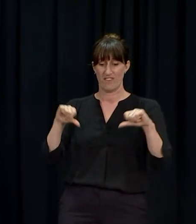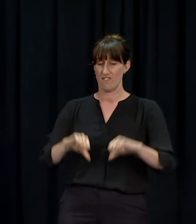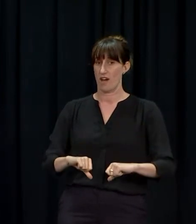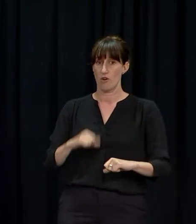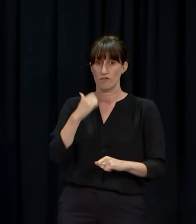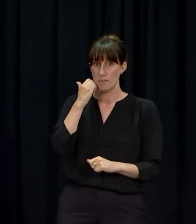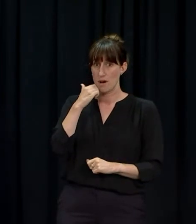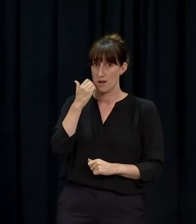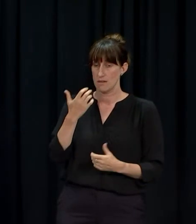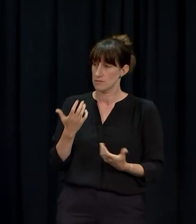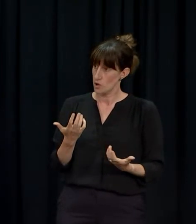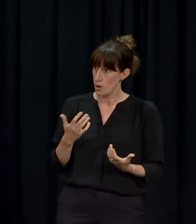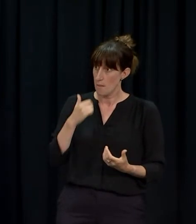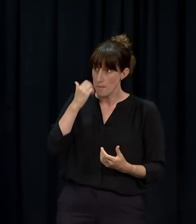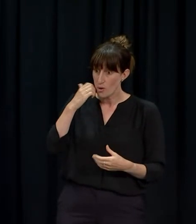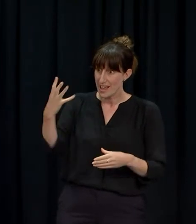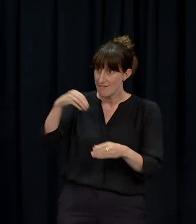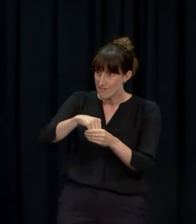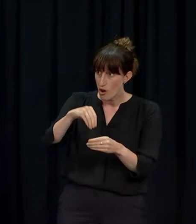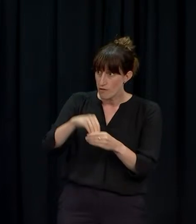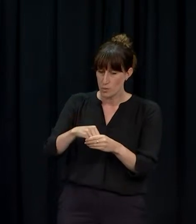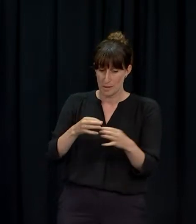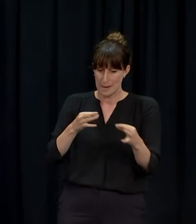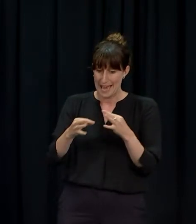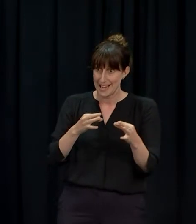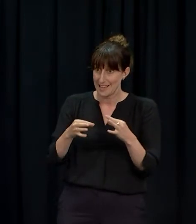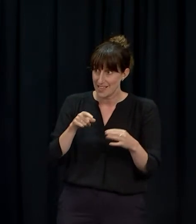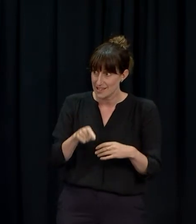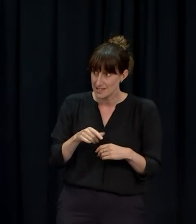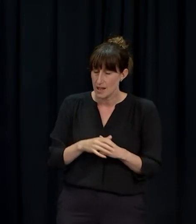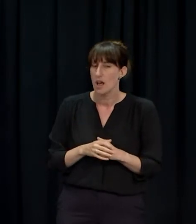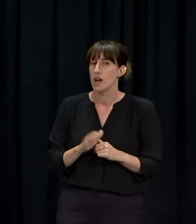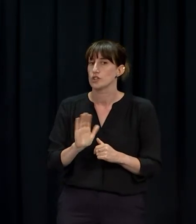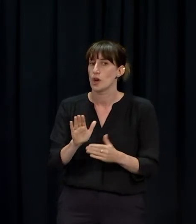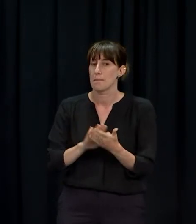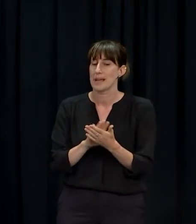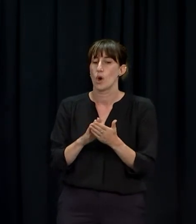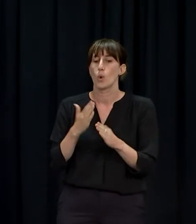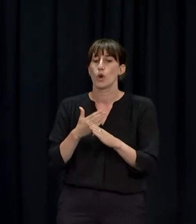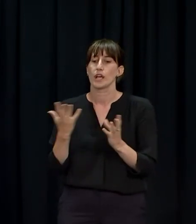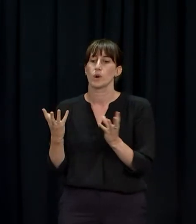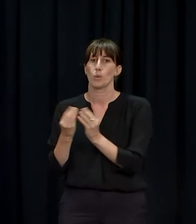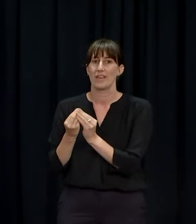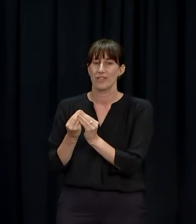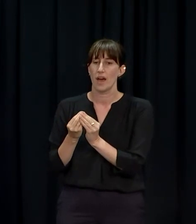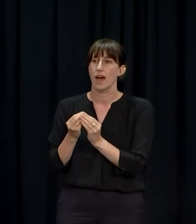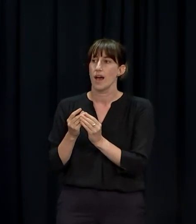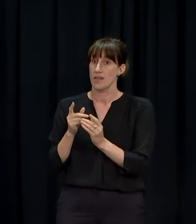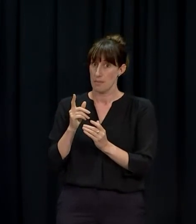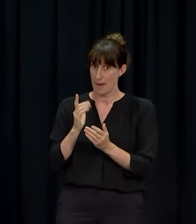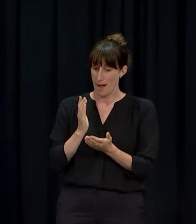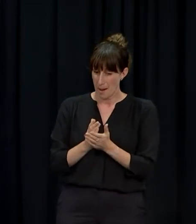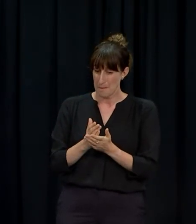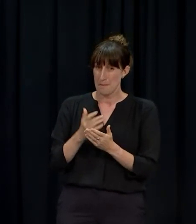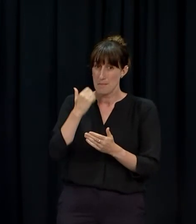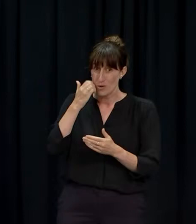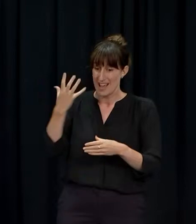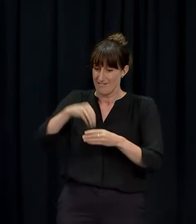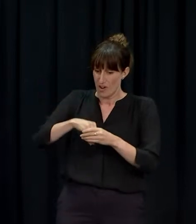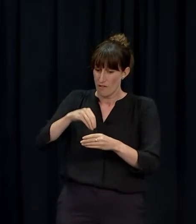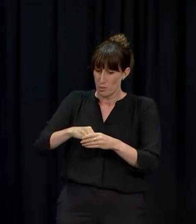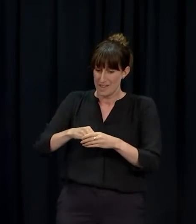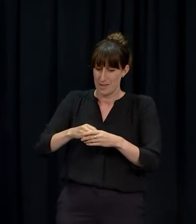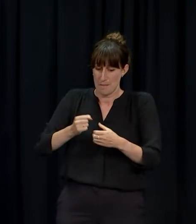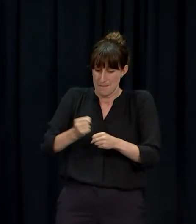input did they make to the strategy? Not working alongside, but did they help drive? Yeah.